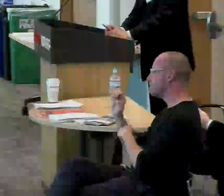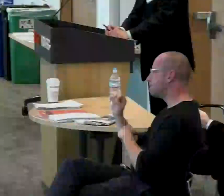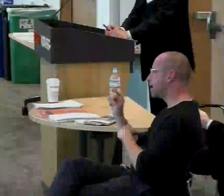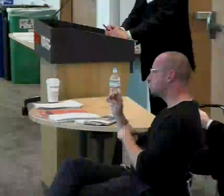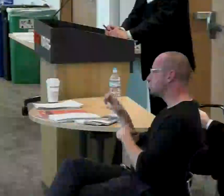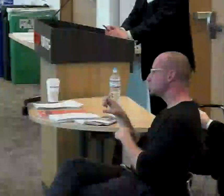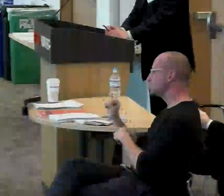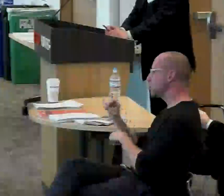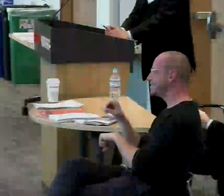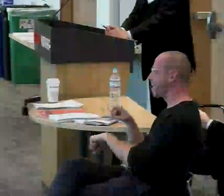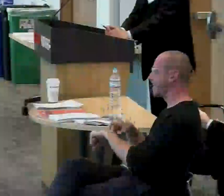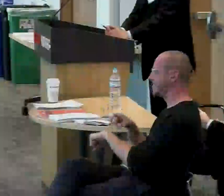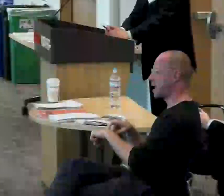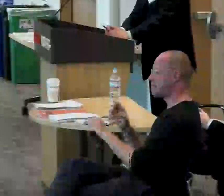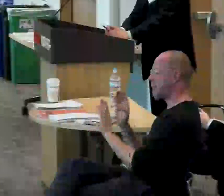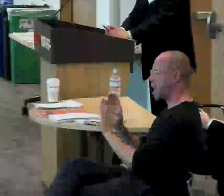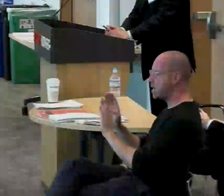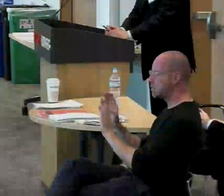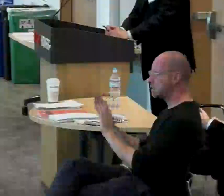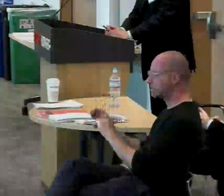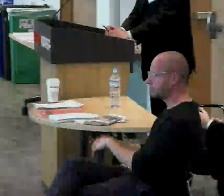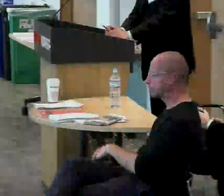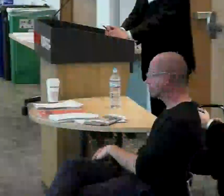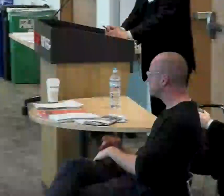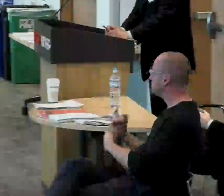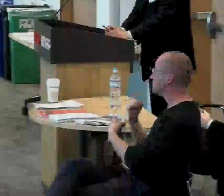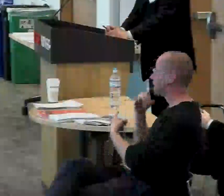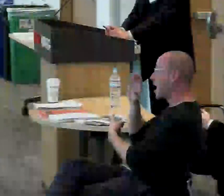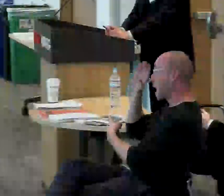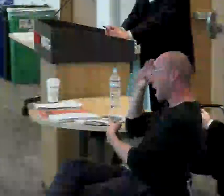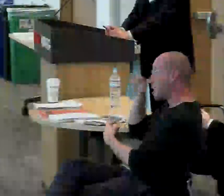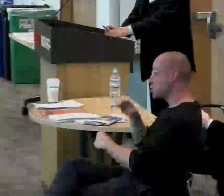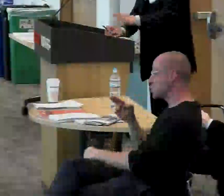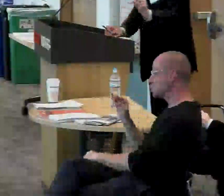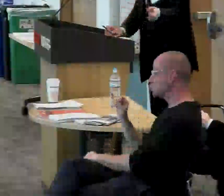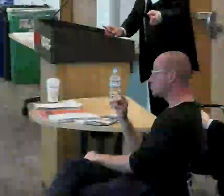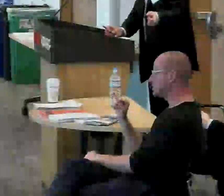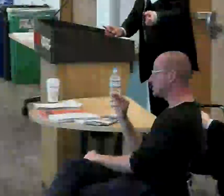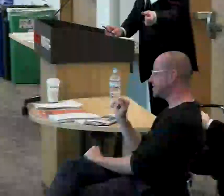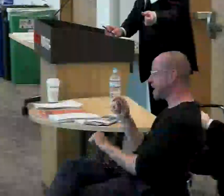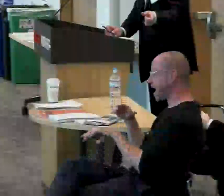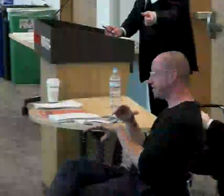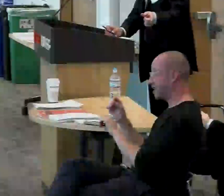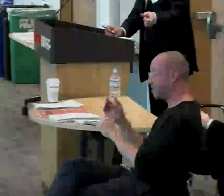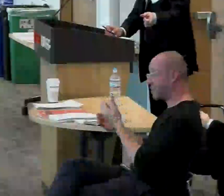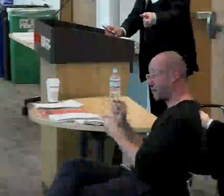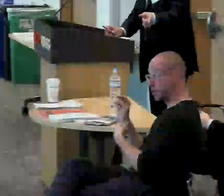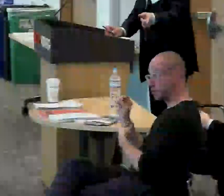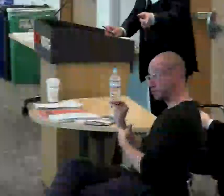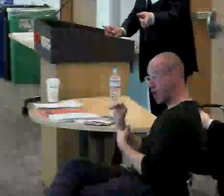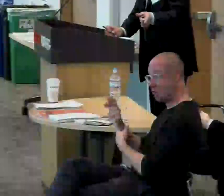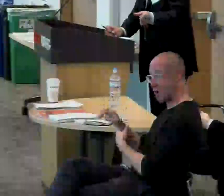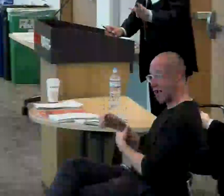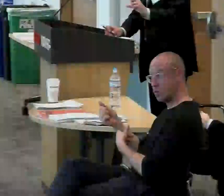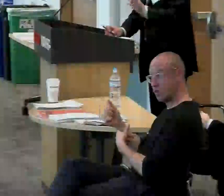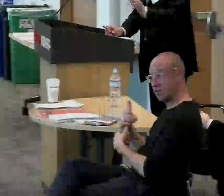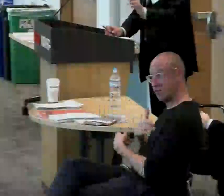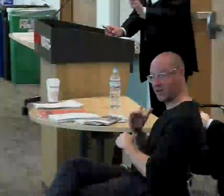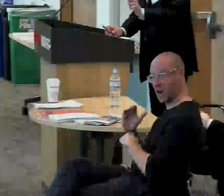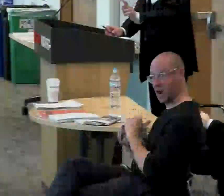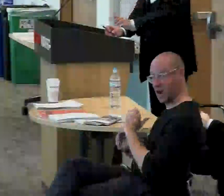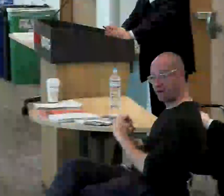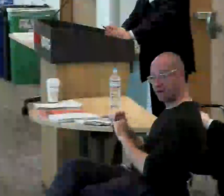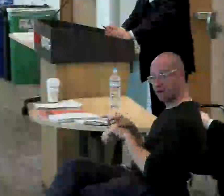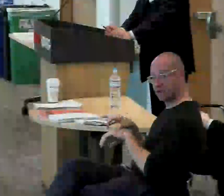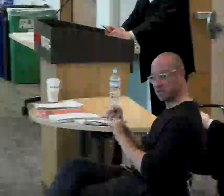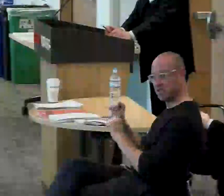that we're looking at? Well, I know Christina had to step out. I don't know if Tom or anyone else feels comfortable to share a